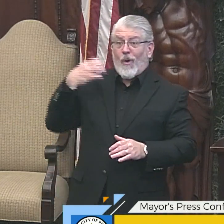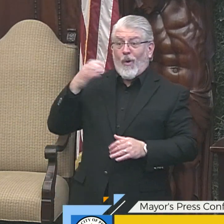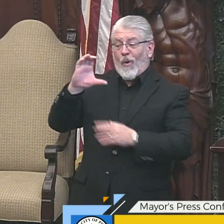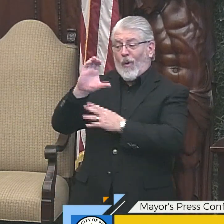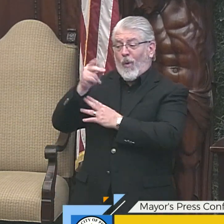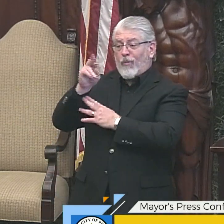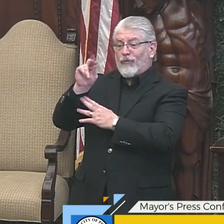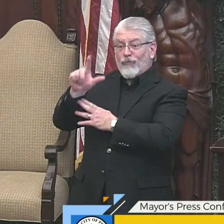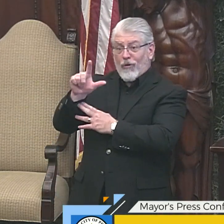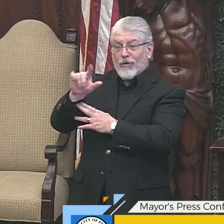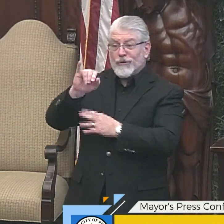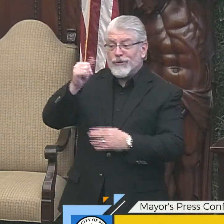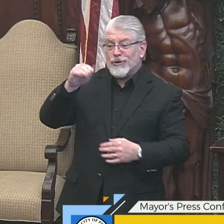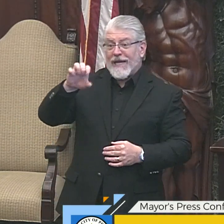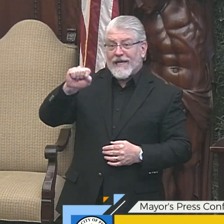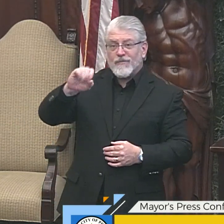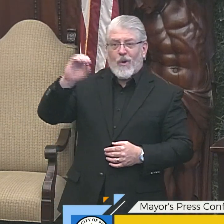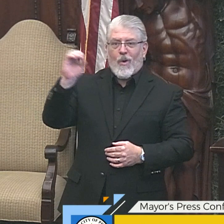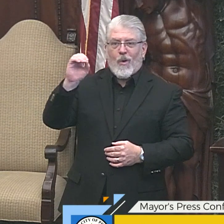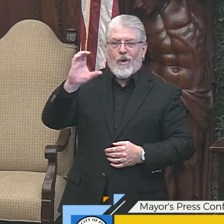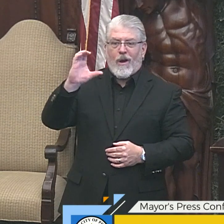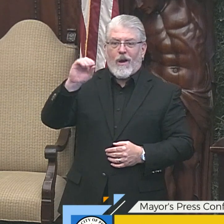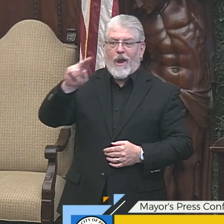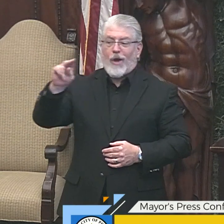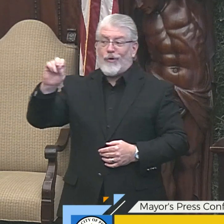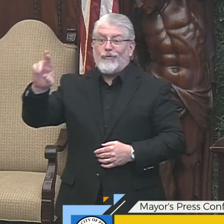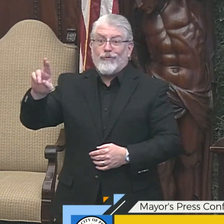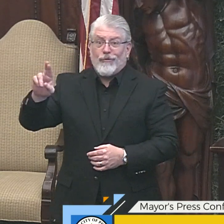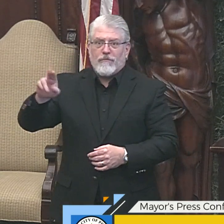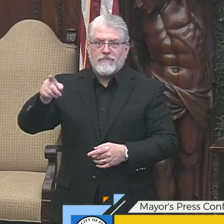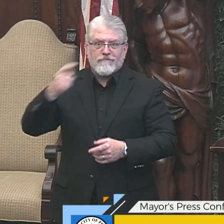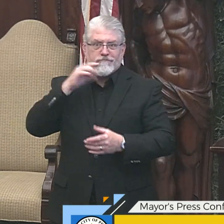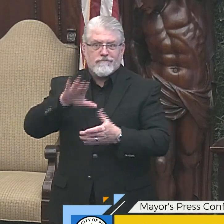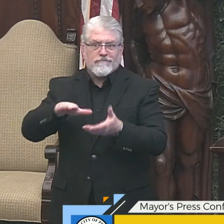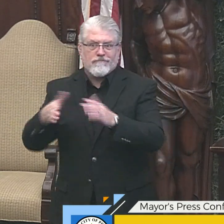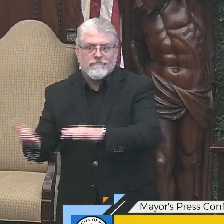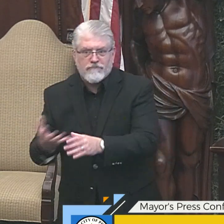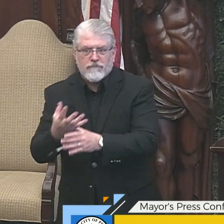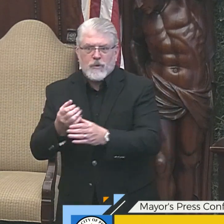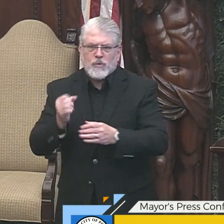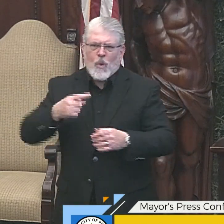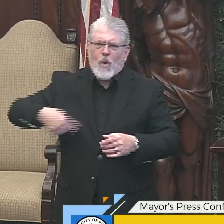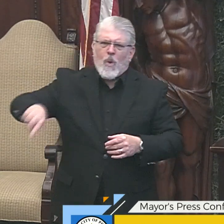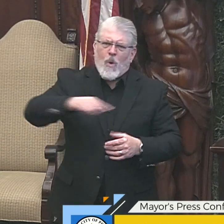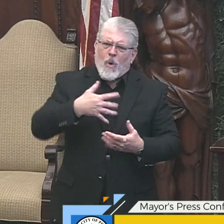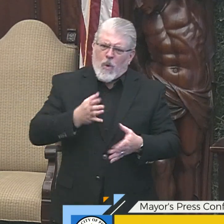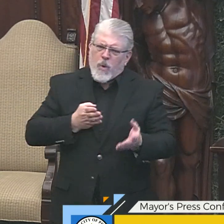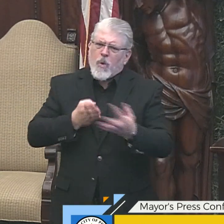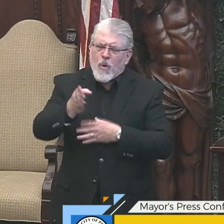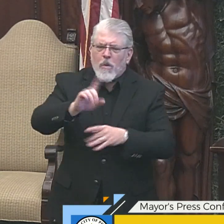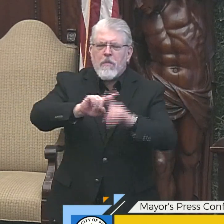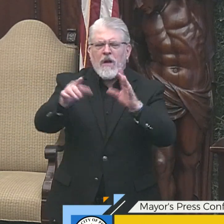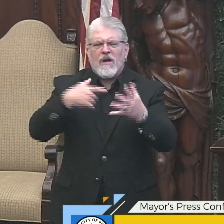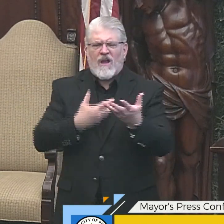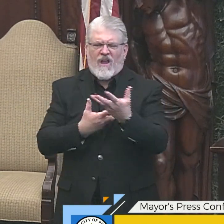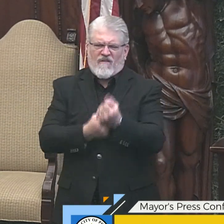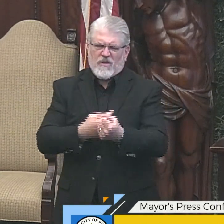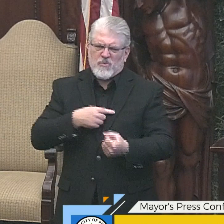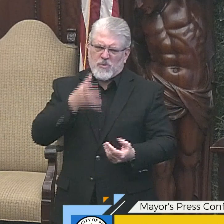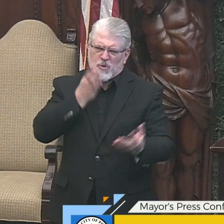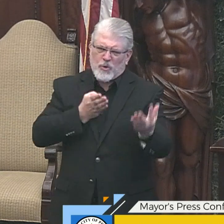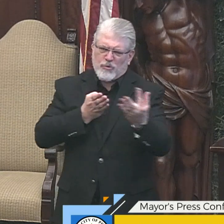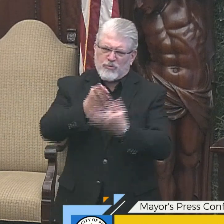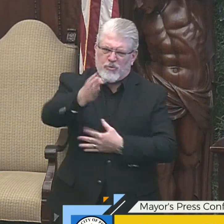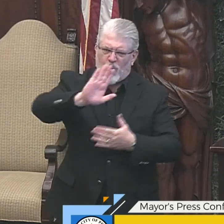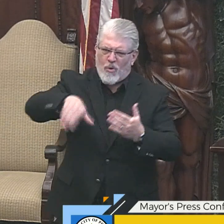workers for your efforts during this period. I am confident all of us will pull through this because we are strong and we are resilient. Now I will turn things